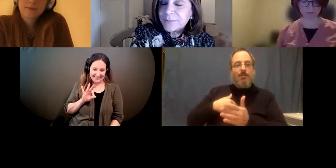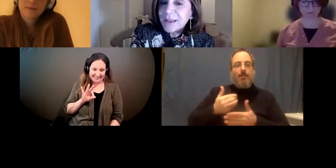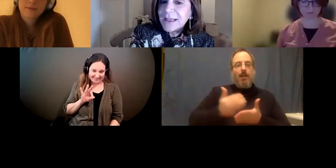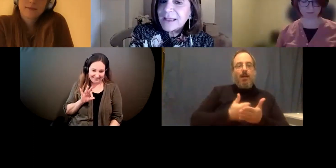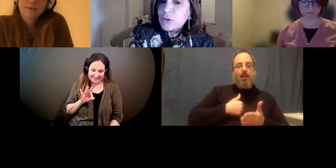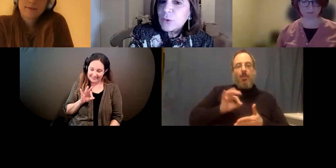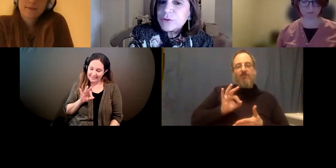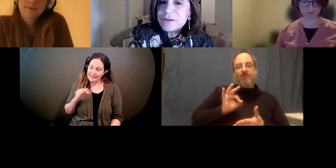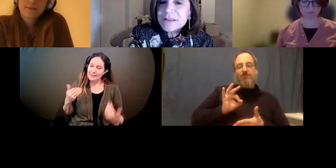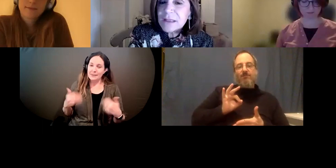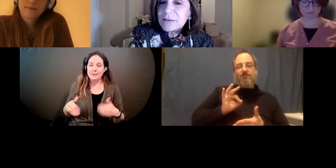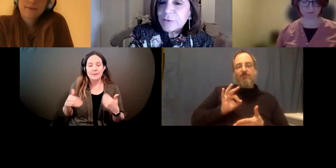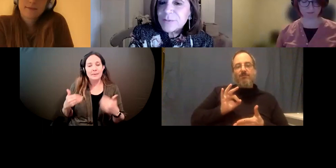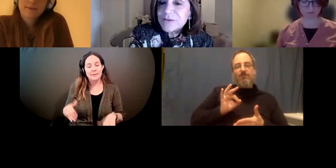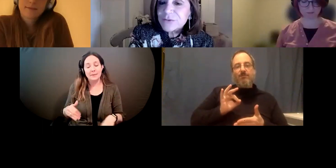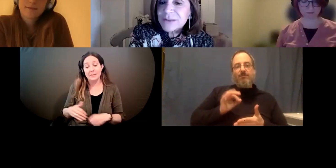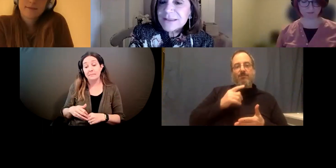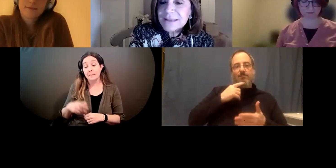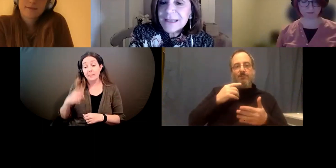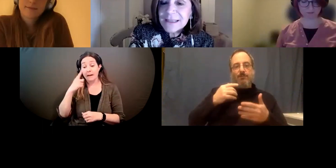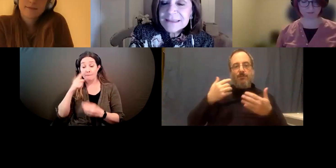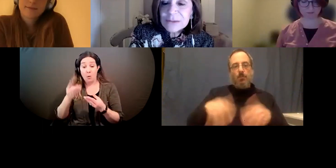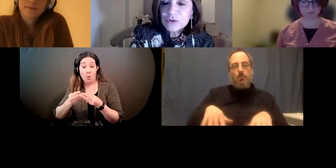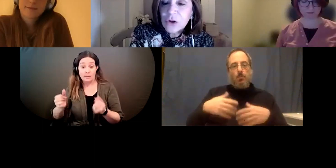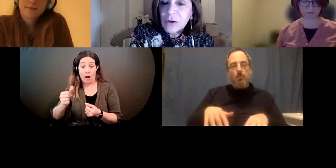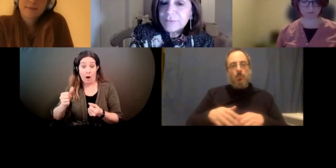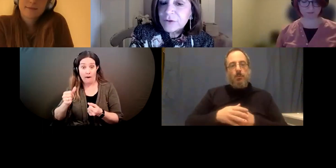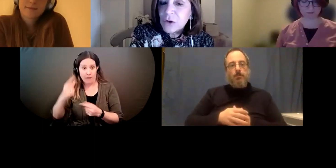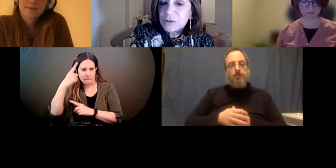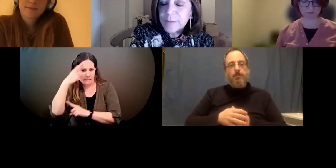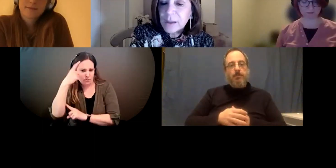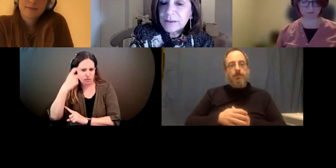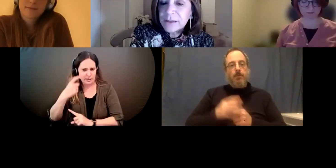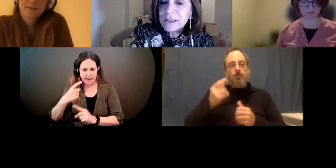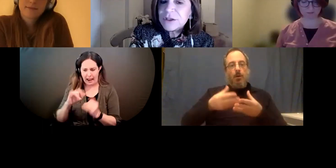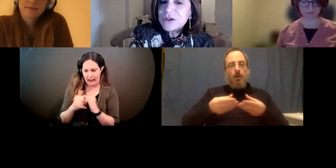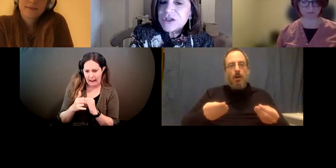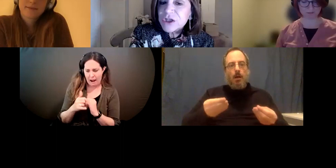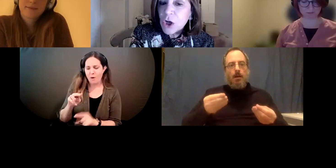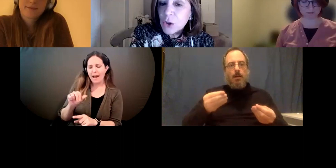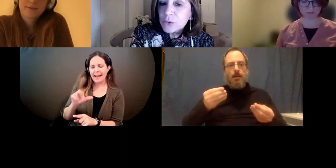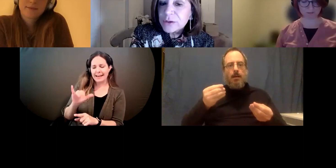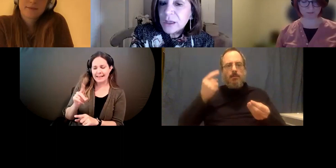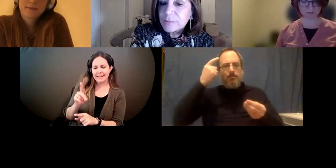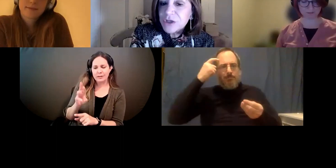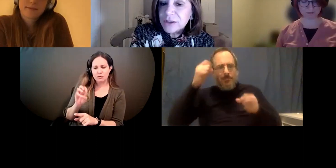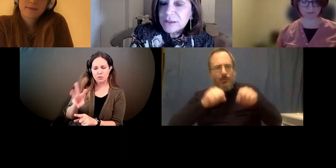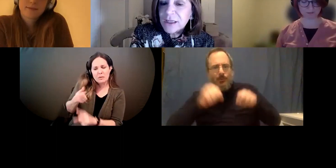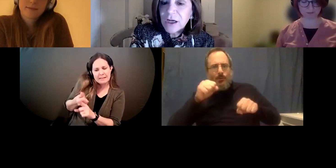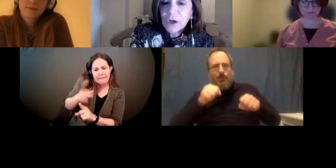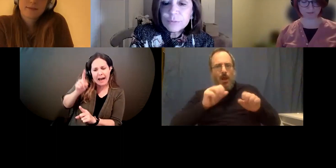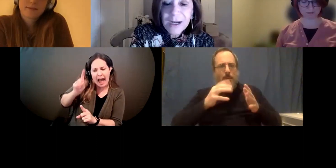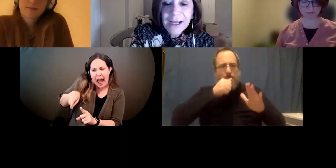9. In order to solve her mysteries, Nancy was often called upon to decode an